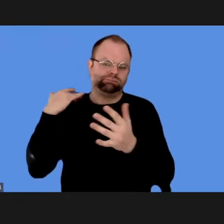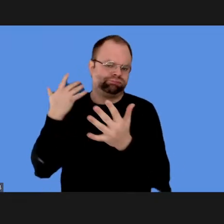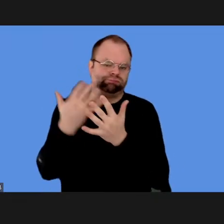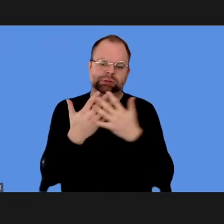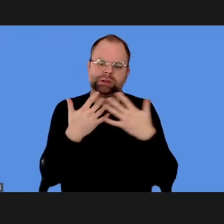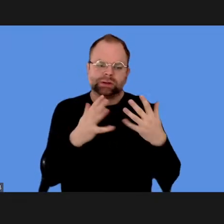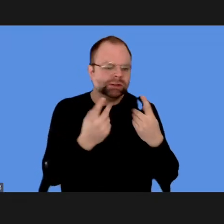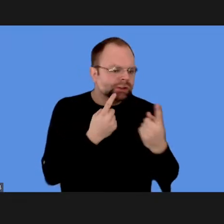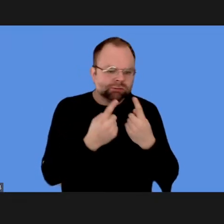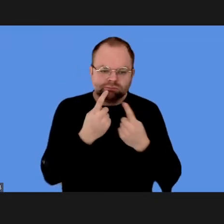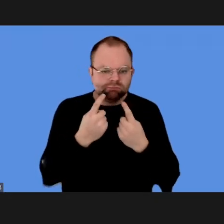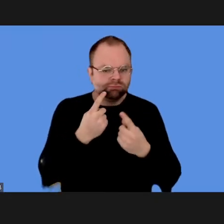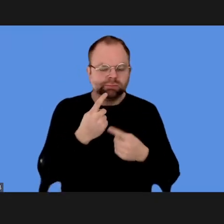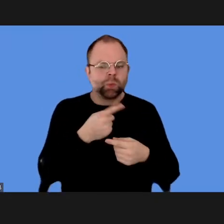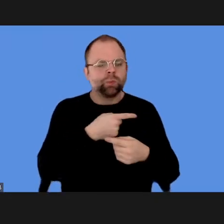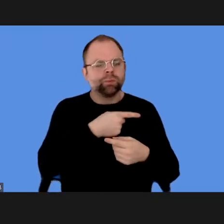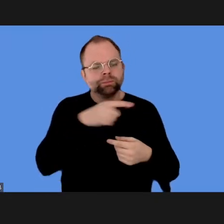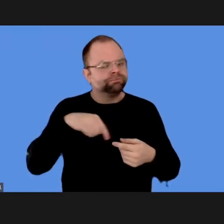Agenda